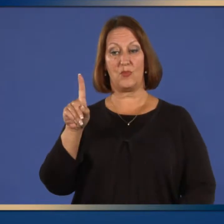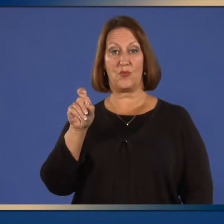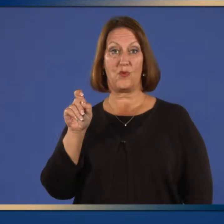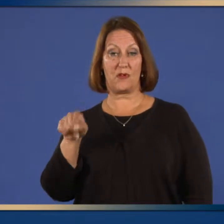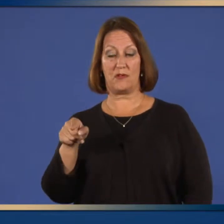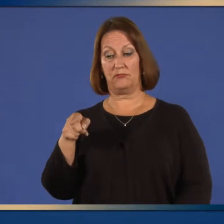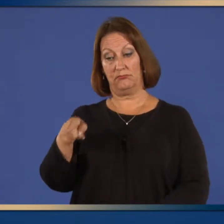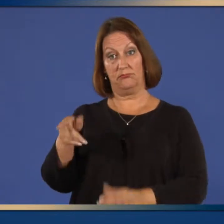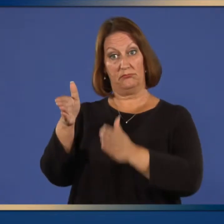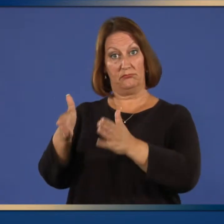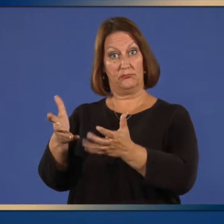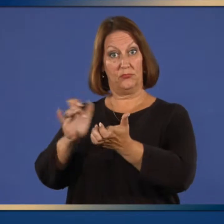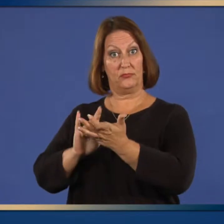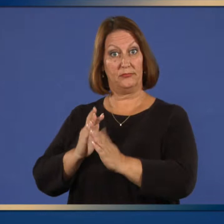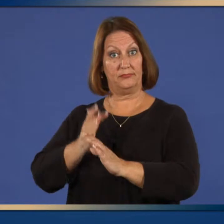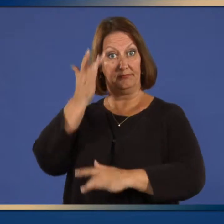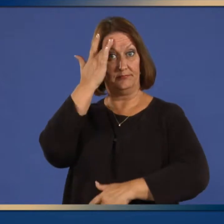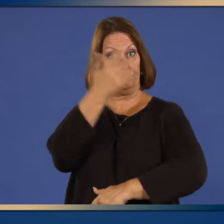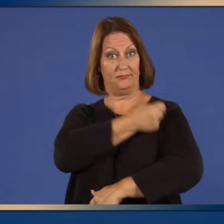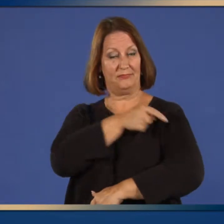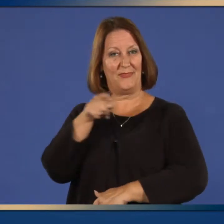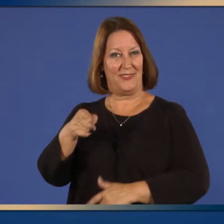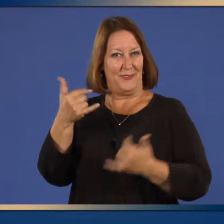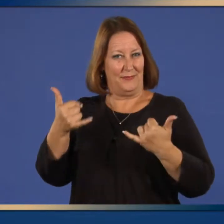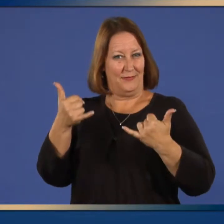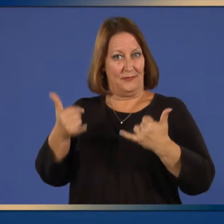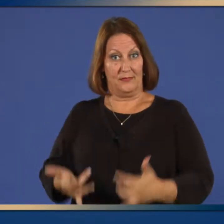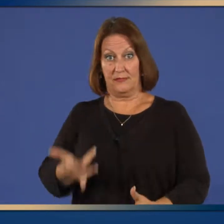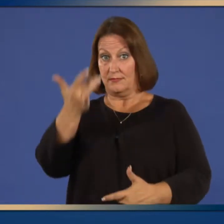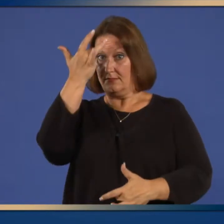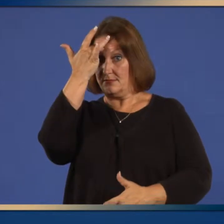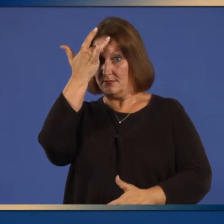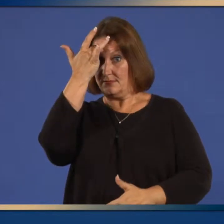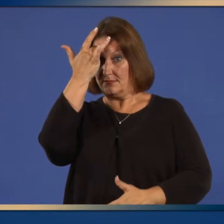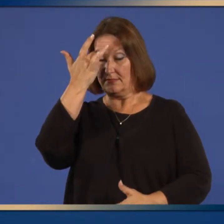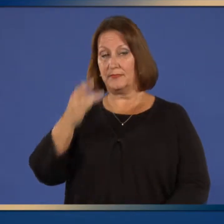One, is the child sick today?